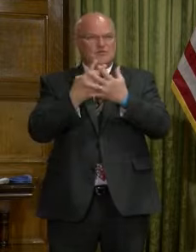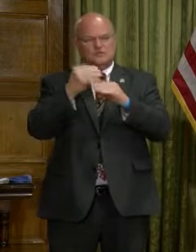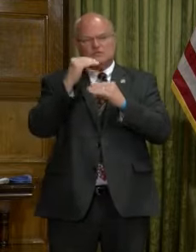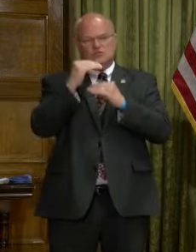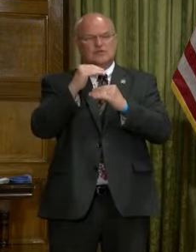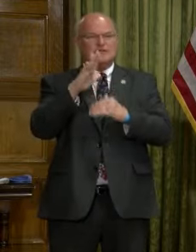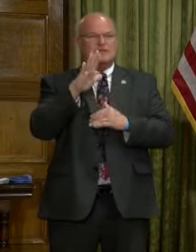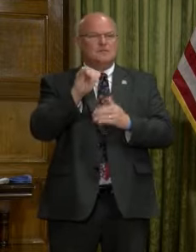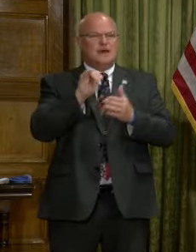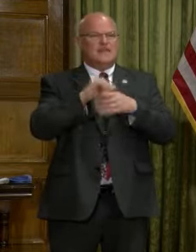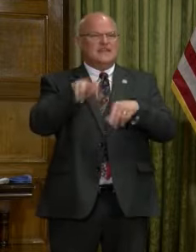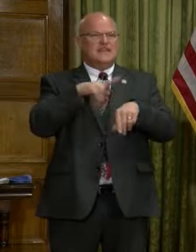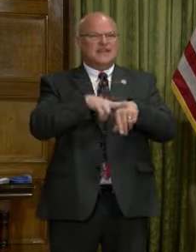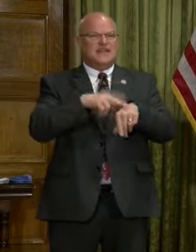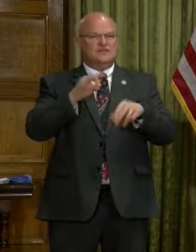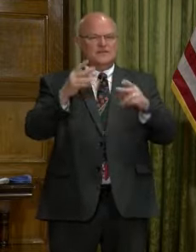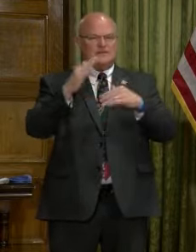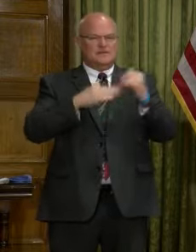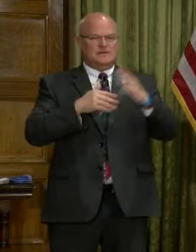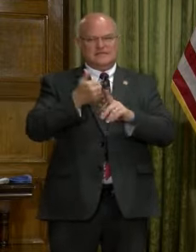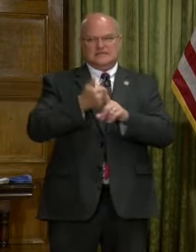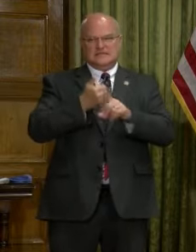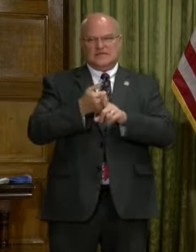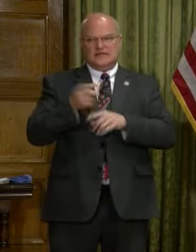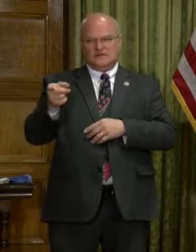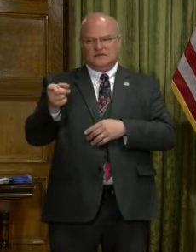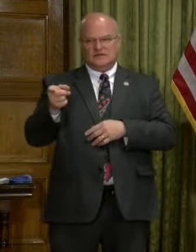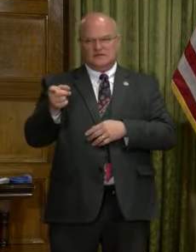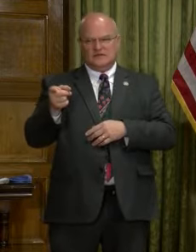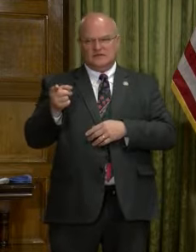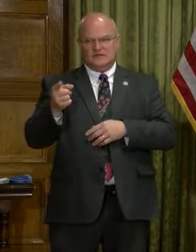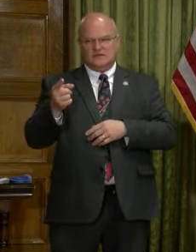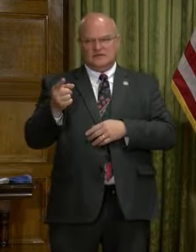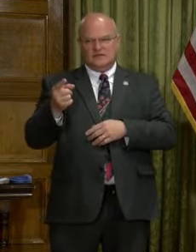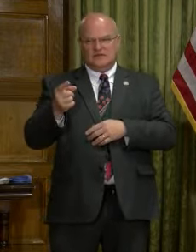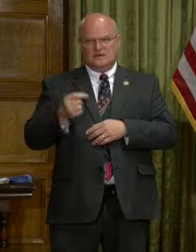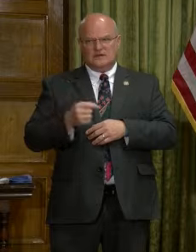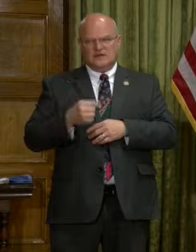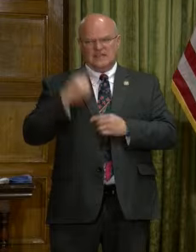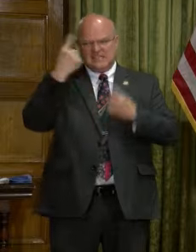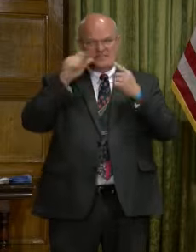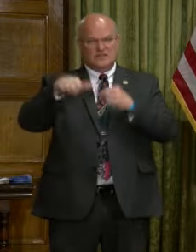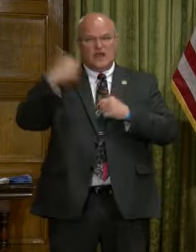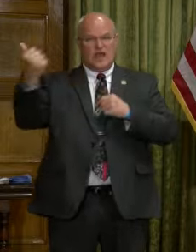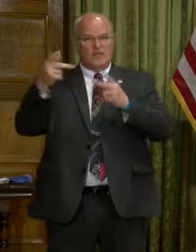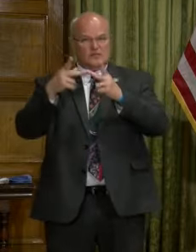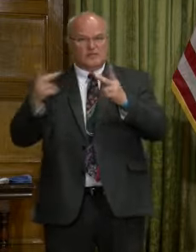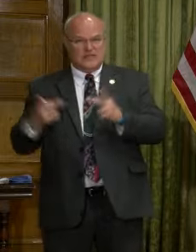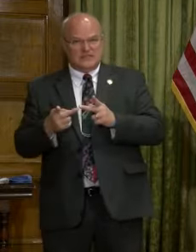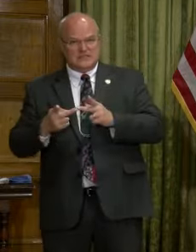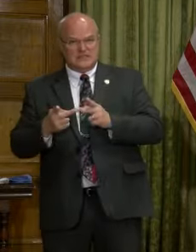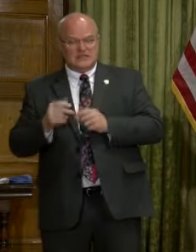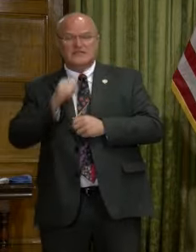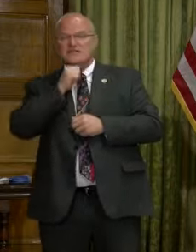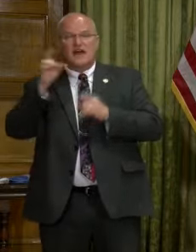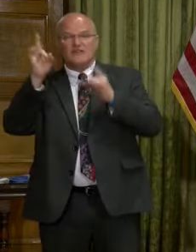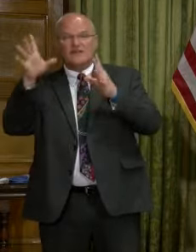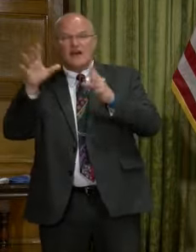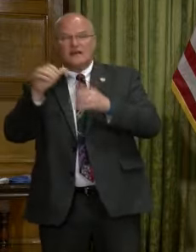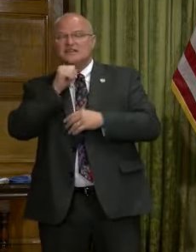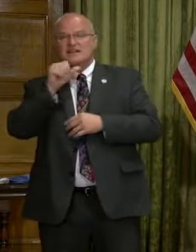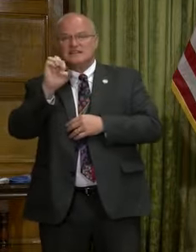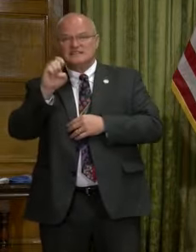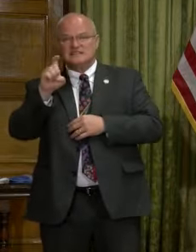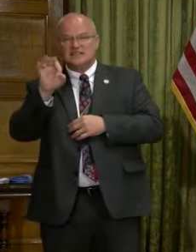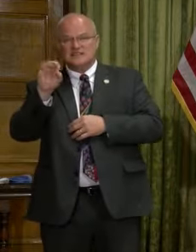restricted just by the nature of the facility. They're being considered in other facilities, the non-violent, non-sex